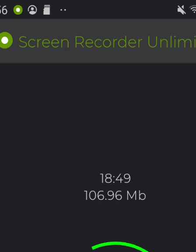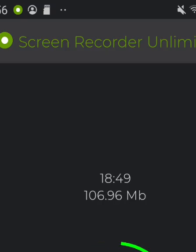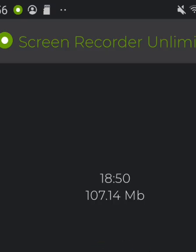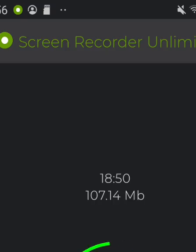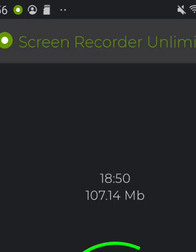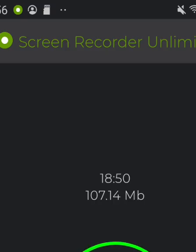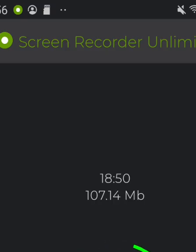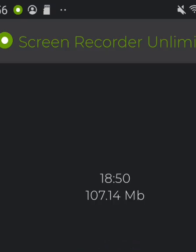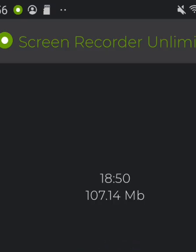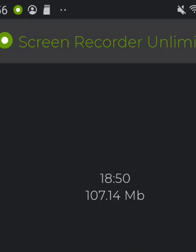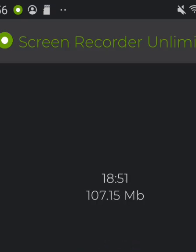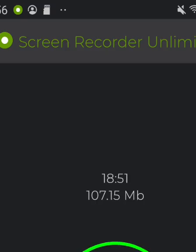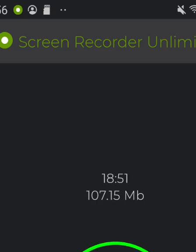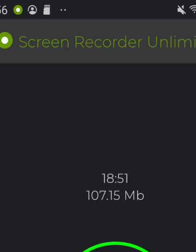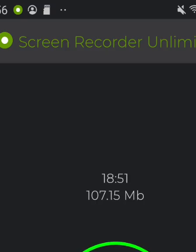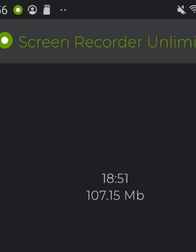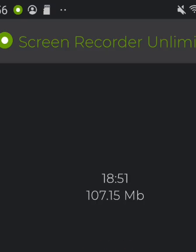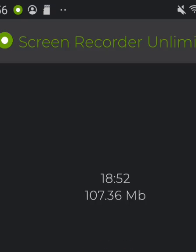someone's